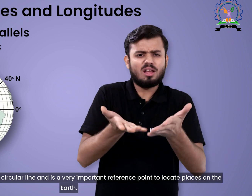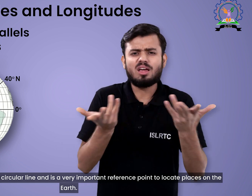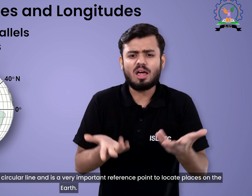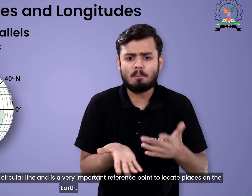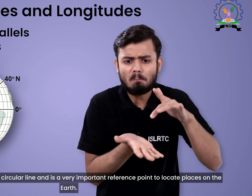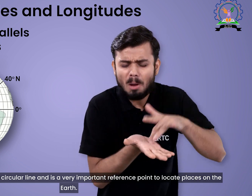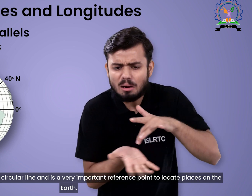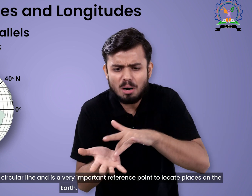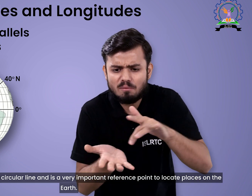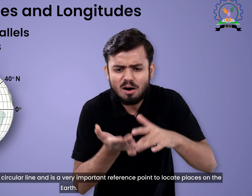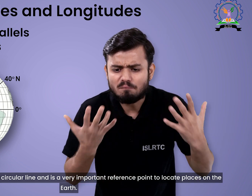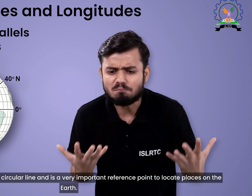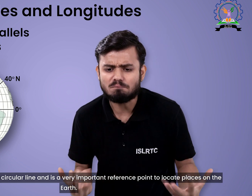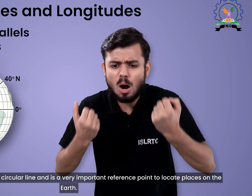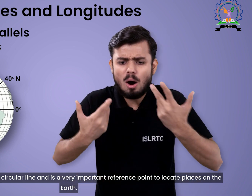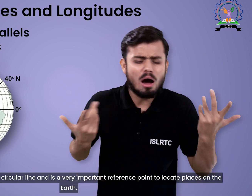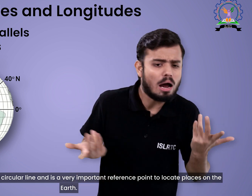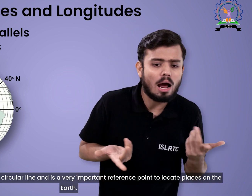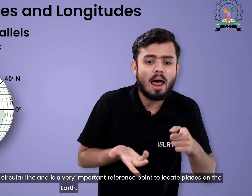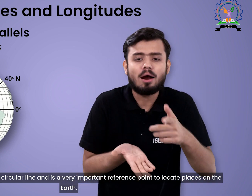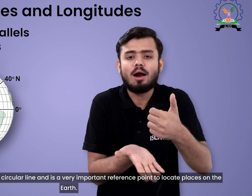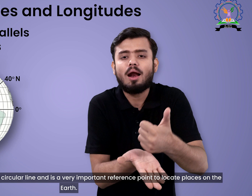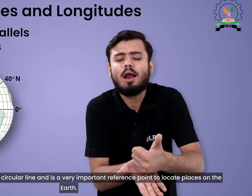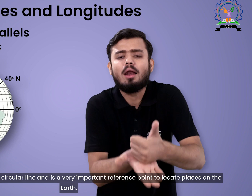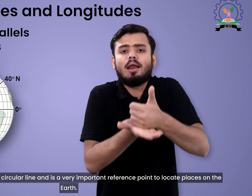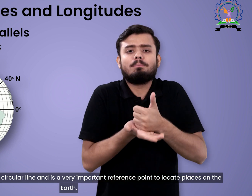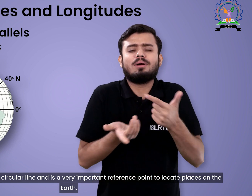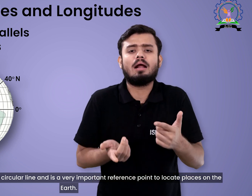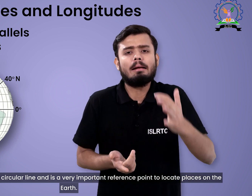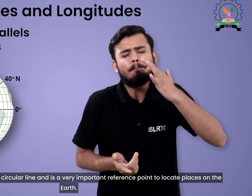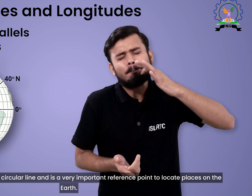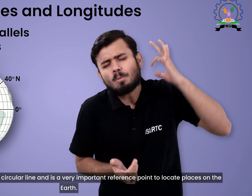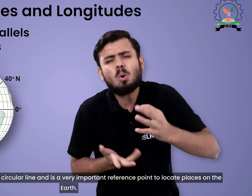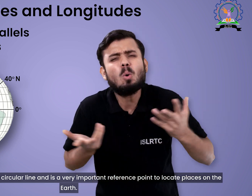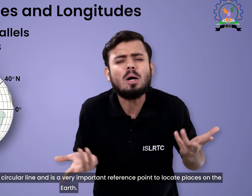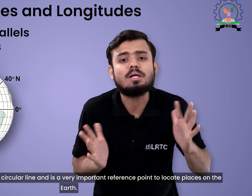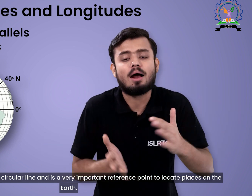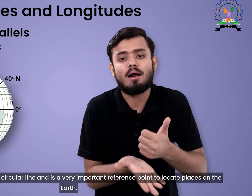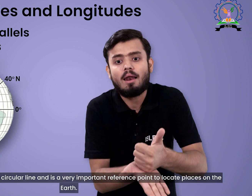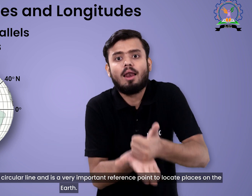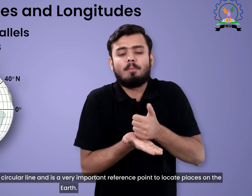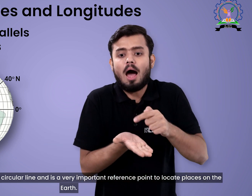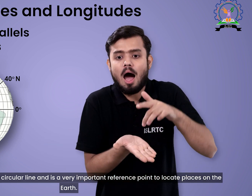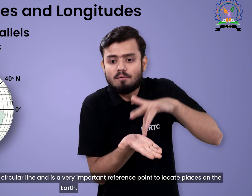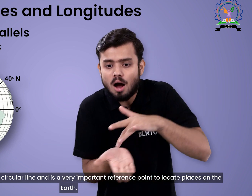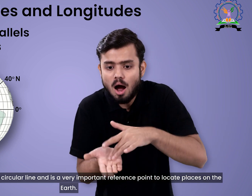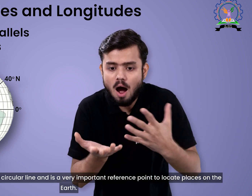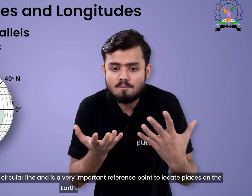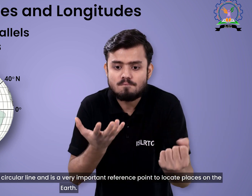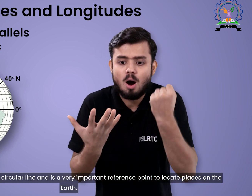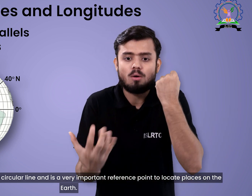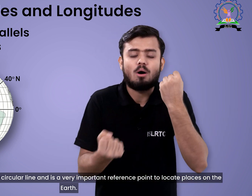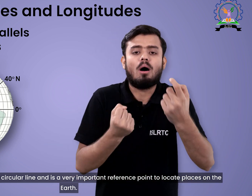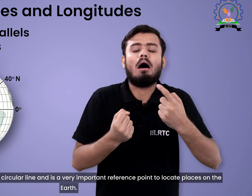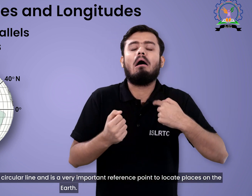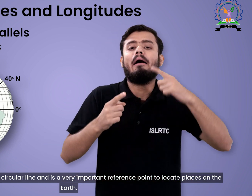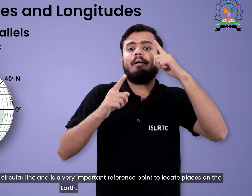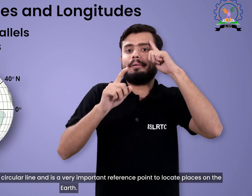imaginary circular line and is a very important reference point to locate places on the Earth. The